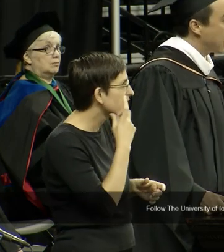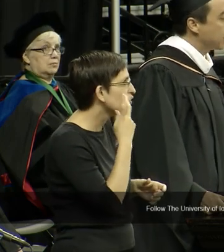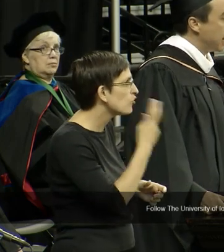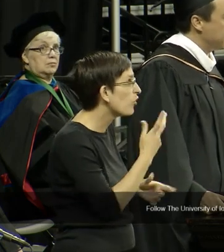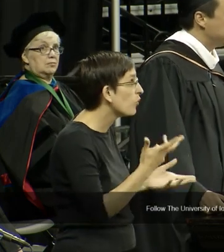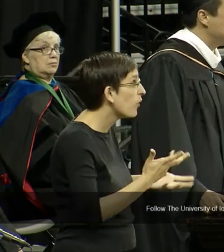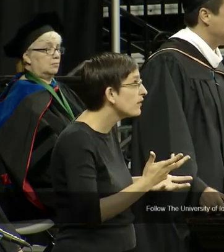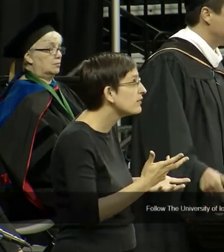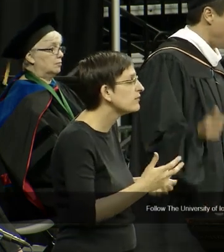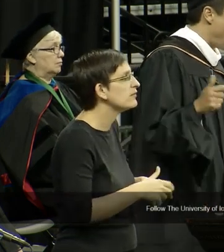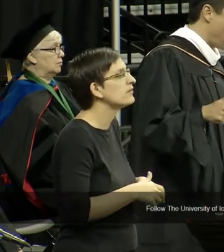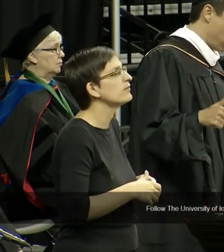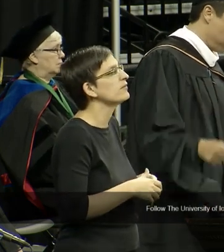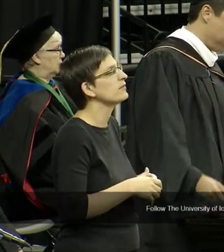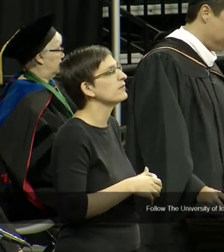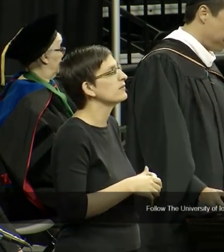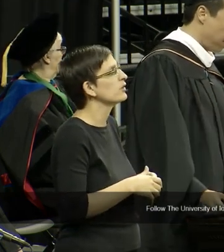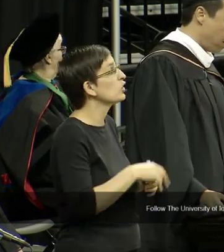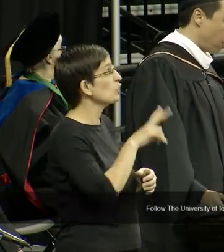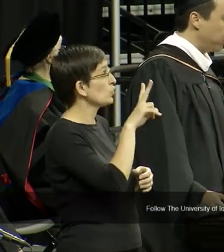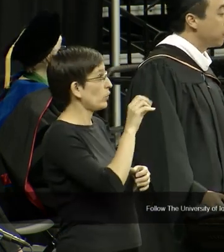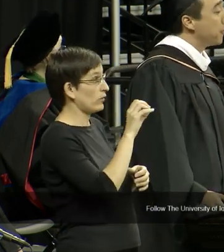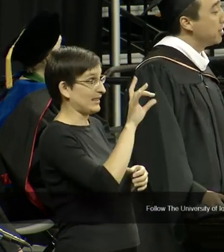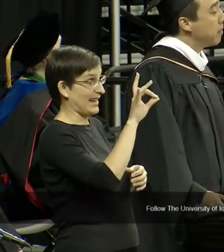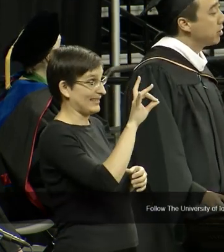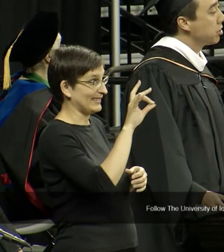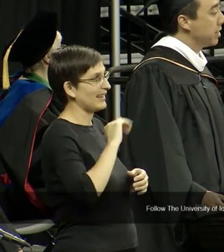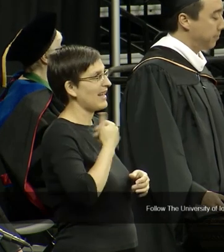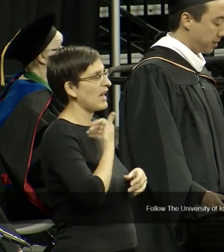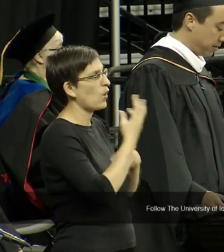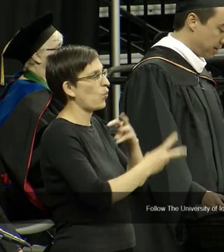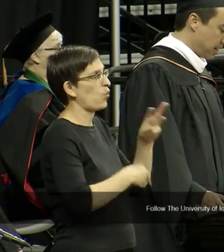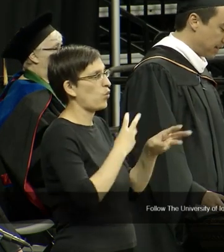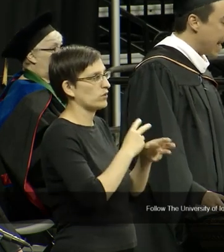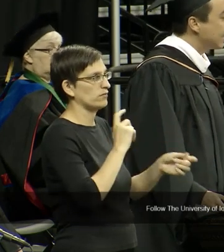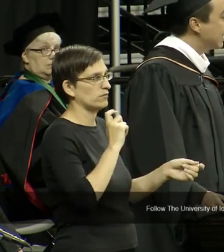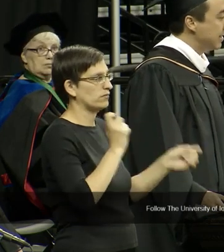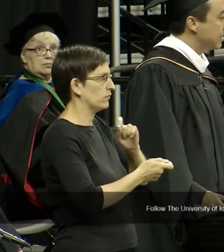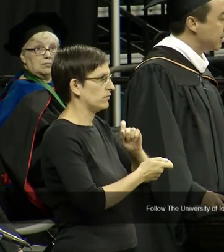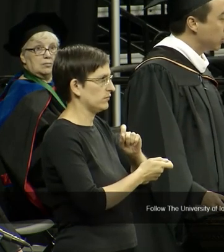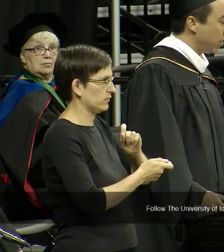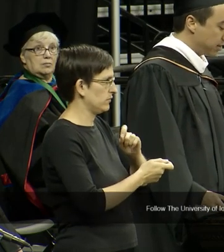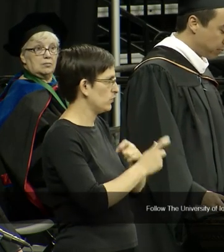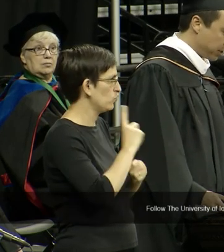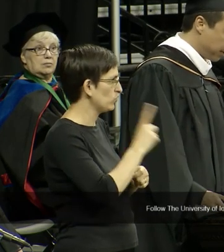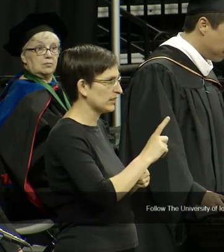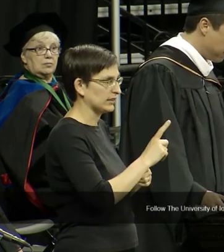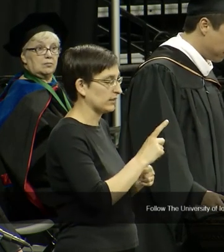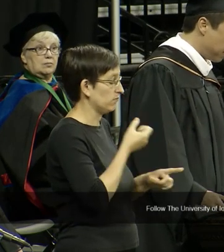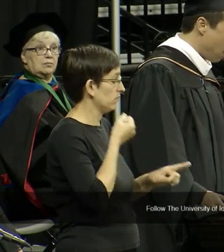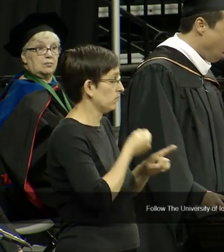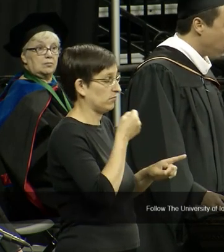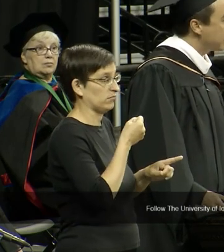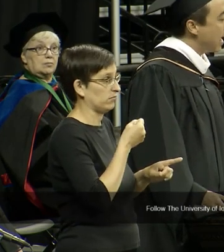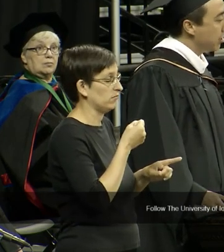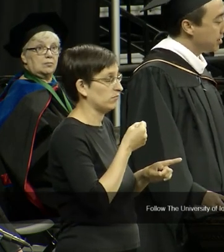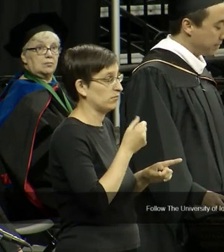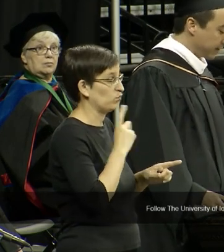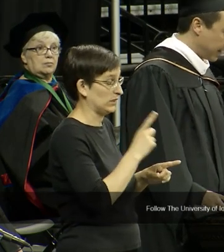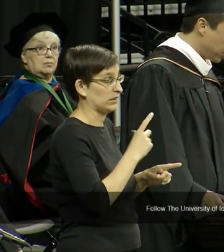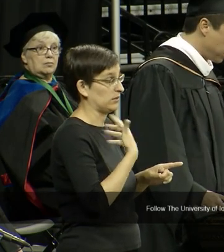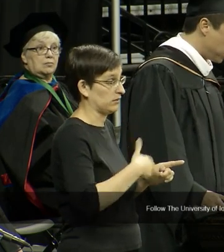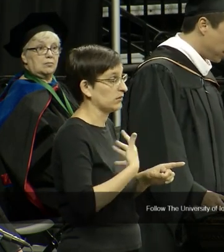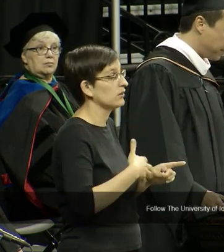In 2008, our world went through a fundamental shift not seen since the Great Depression. Our